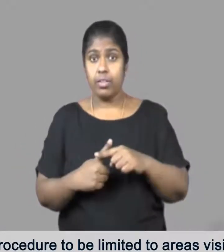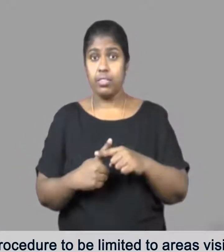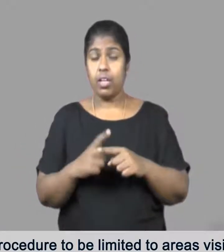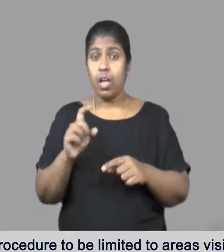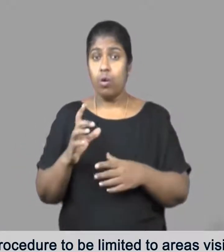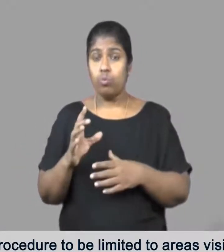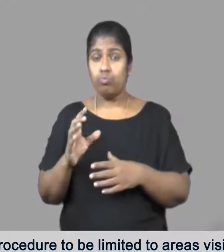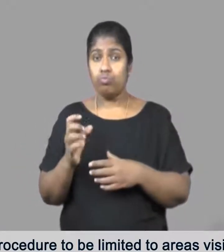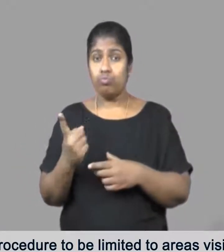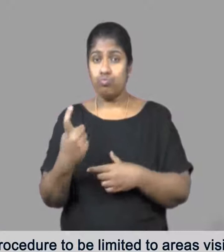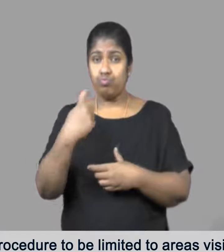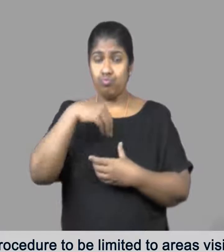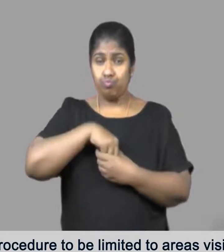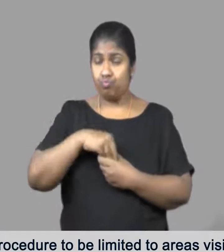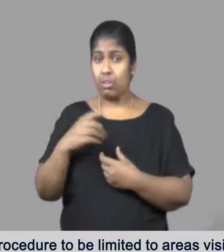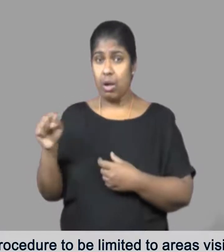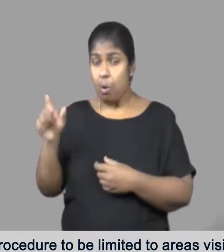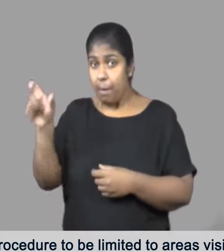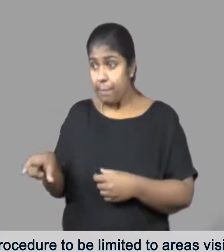visited by the patient